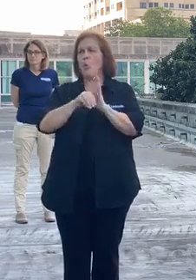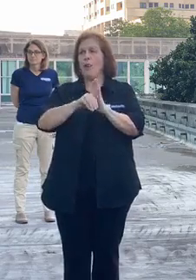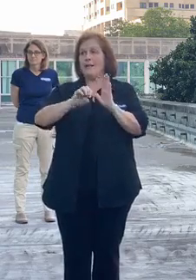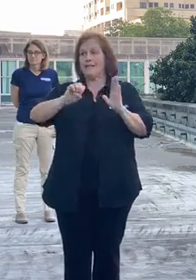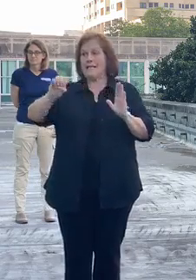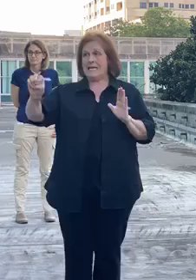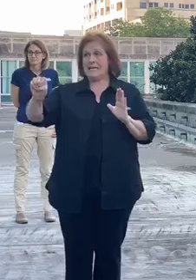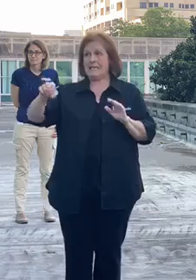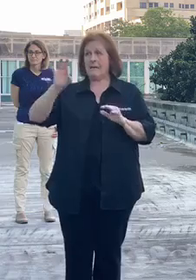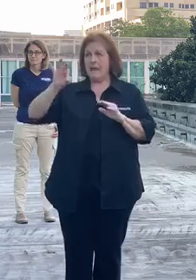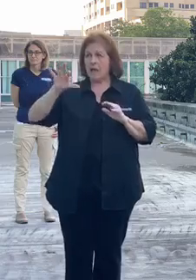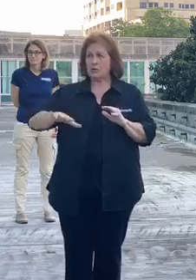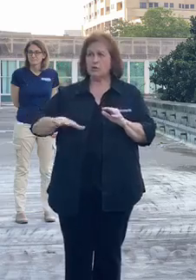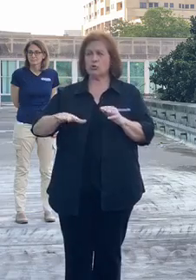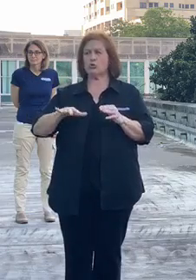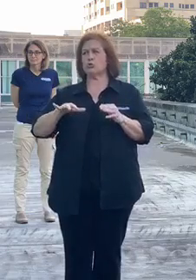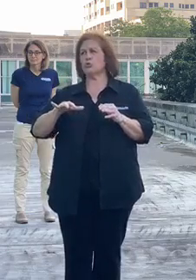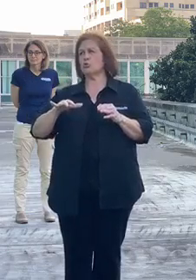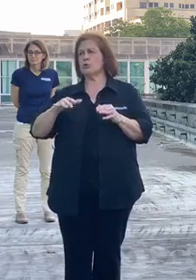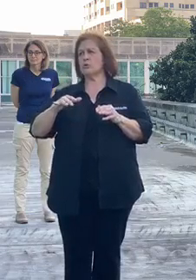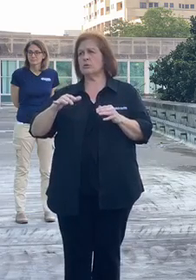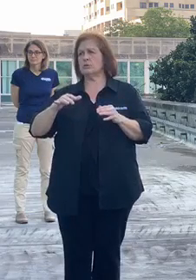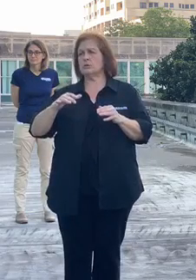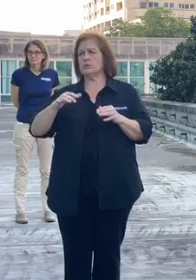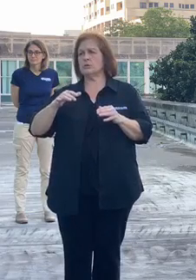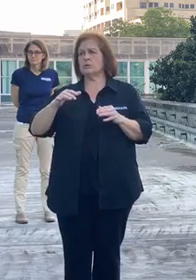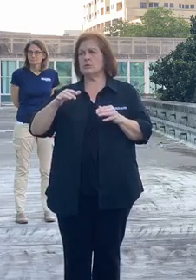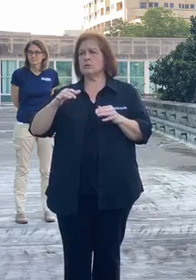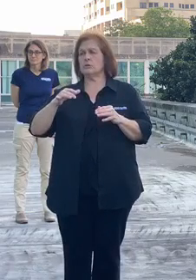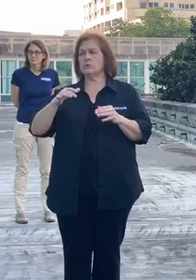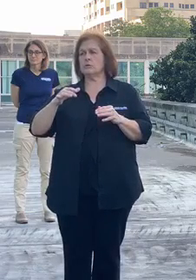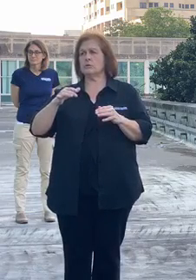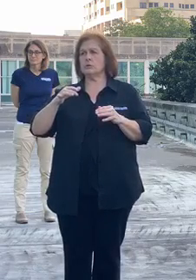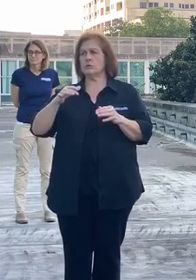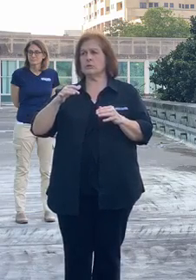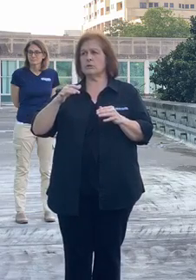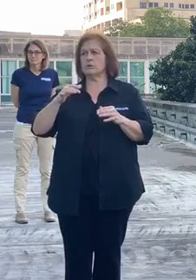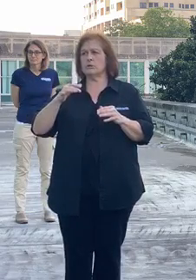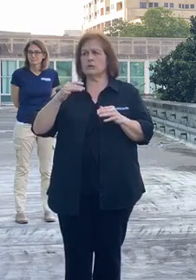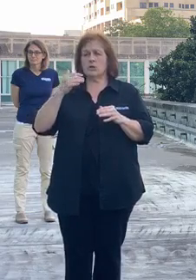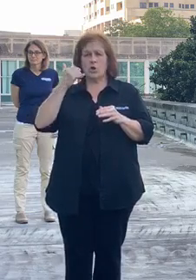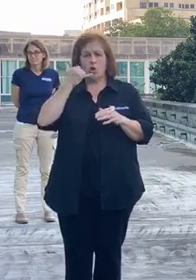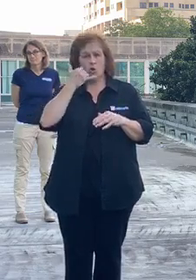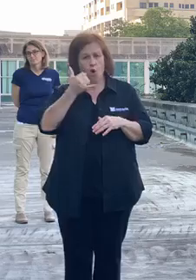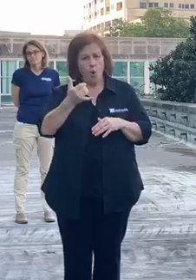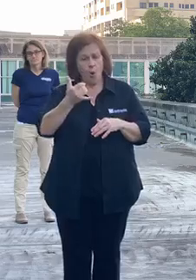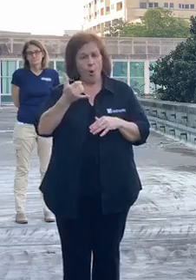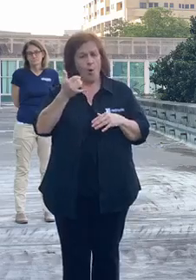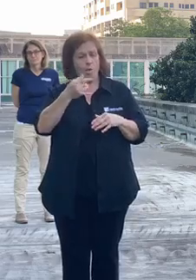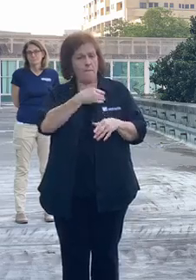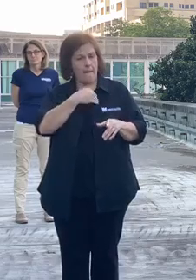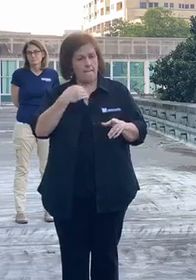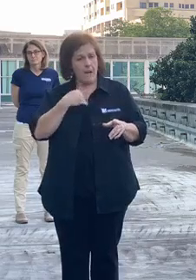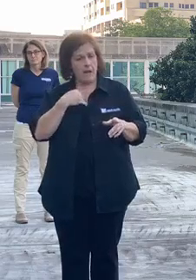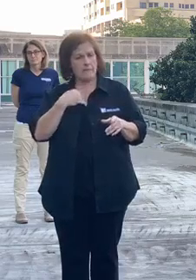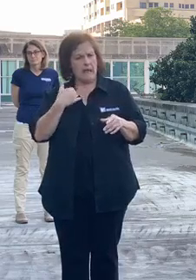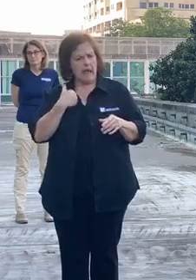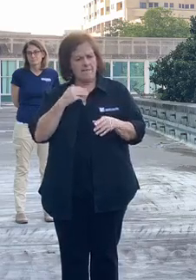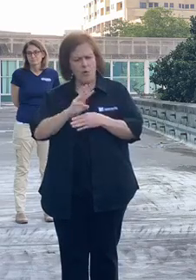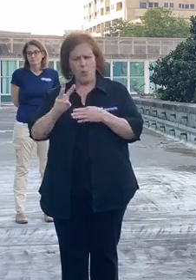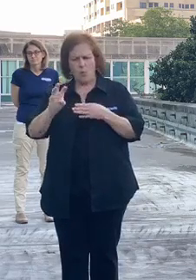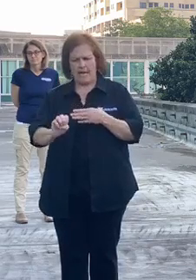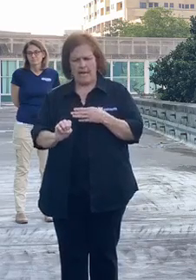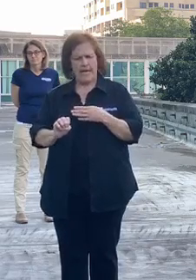East. Pastors calling people, members, for weekend services. Mm-hmm. They say it's